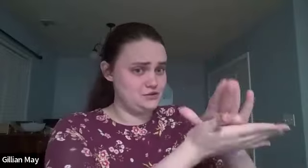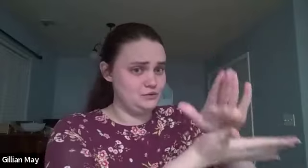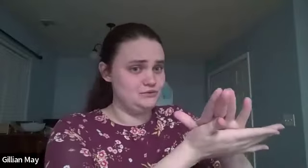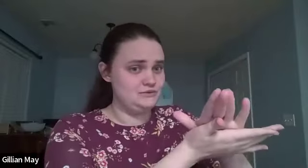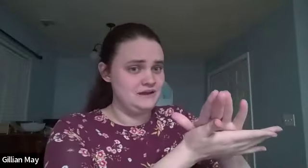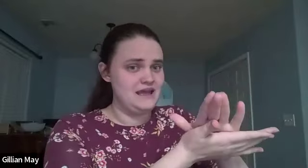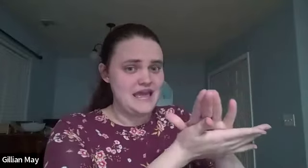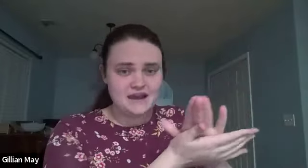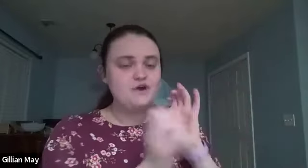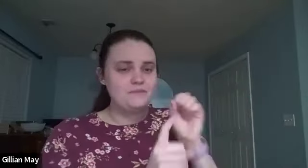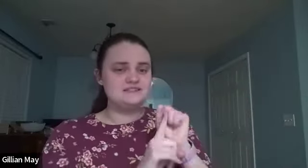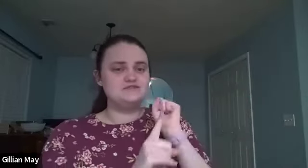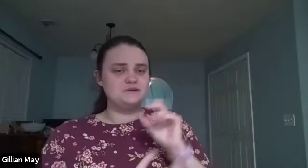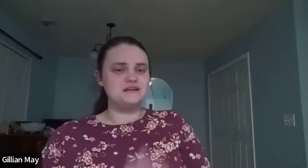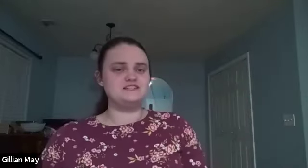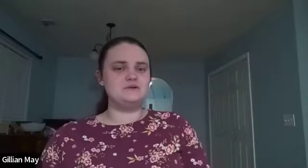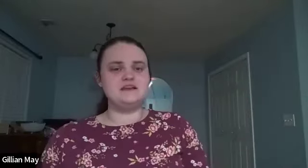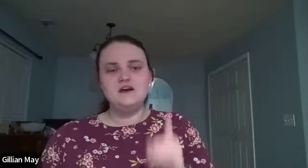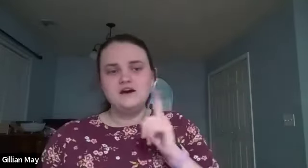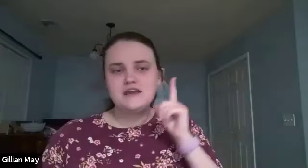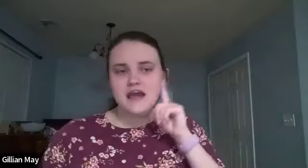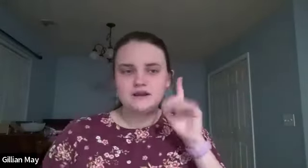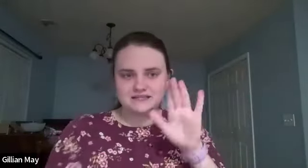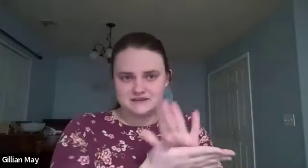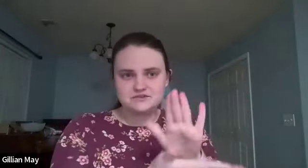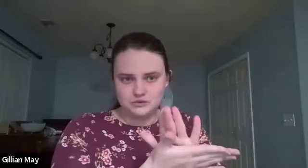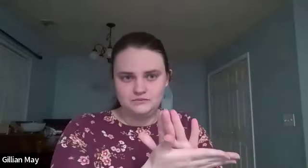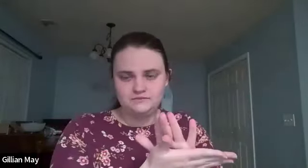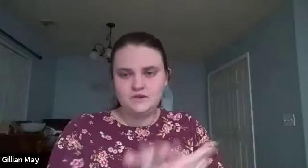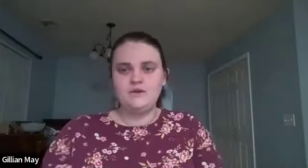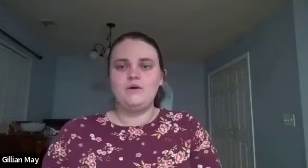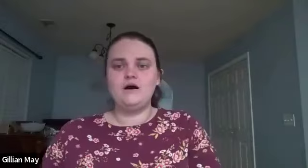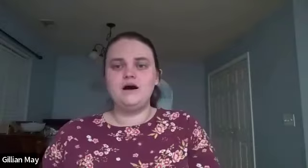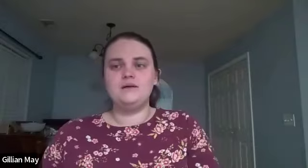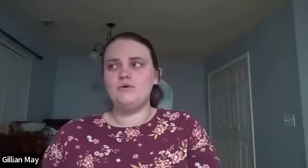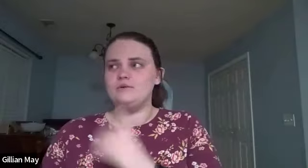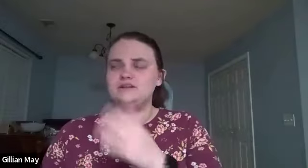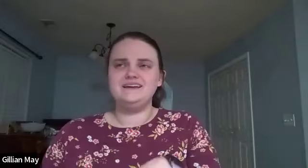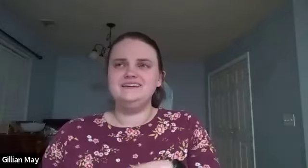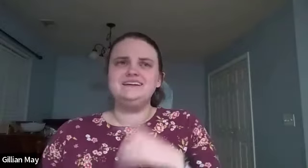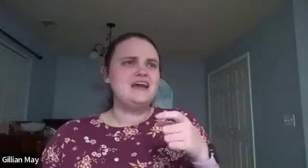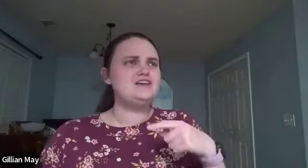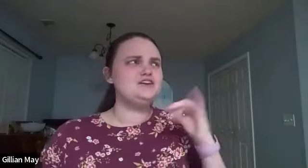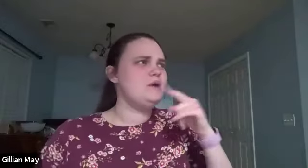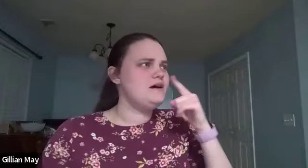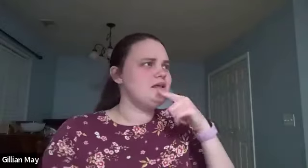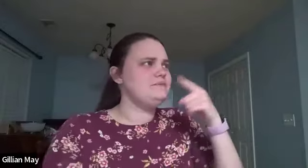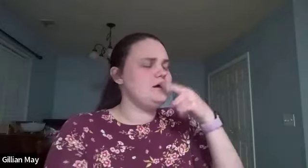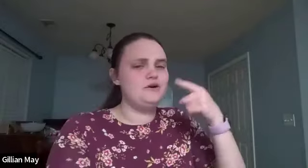school. And I've caught myself so many times, because I'll be like, oh yeah, I work at a deaf school. Or I'll be like, yeah, you know, like I'll go,